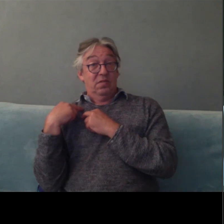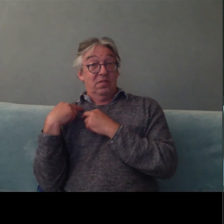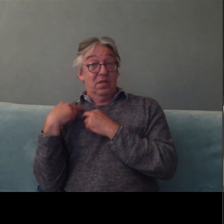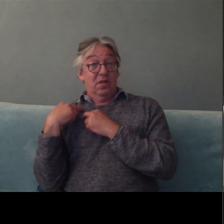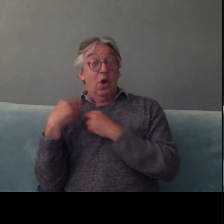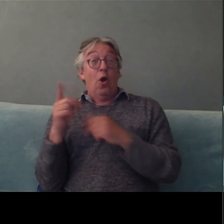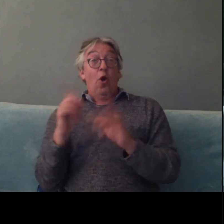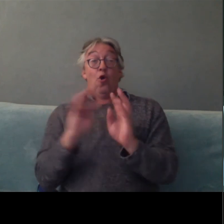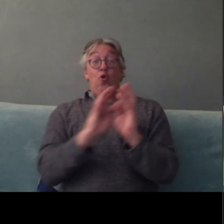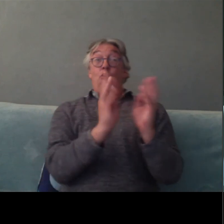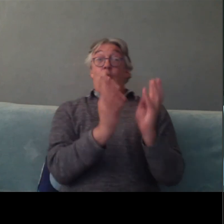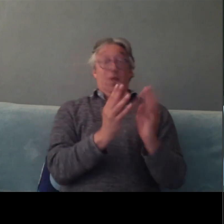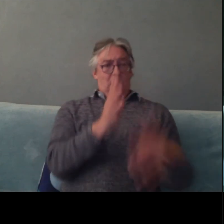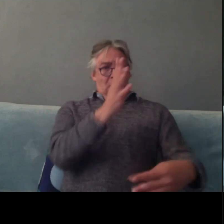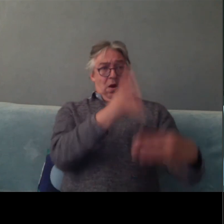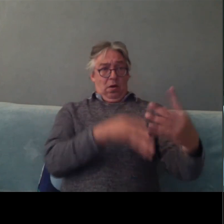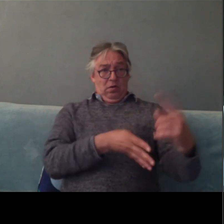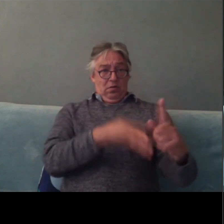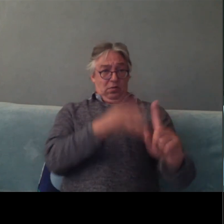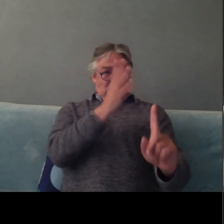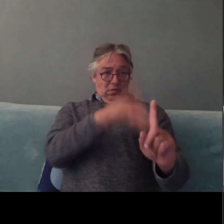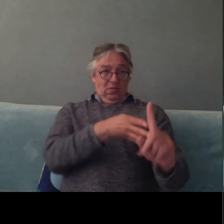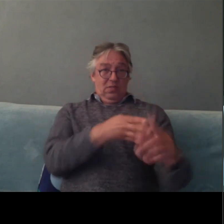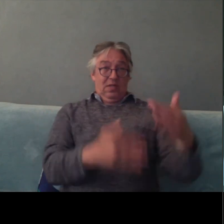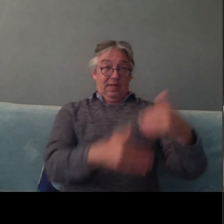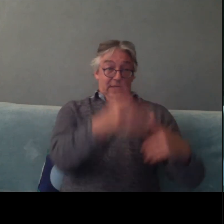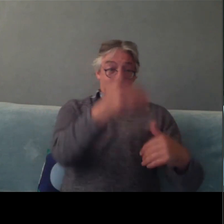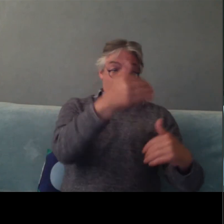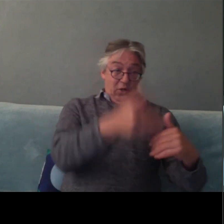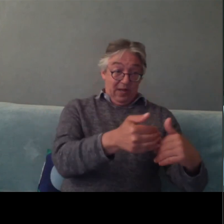assistance. Nadia, would you be happy to comment on this?